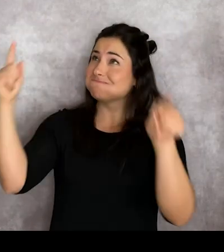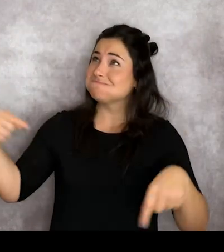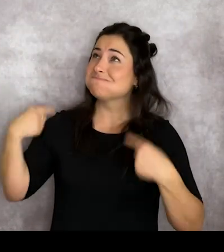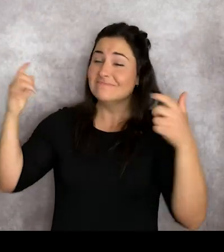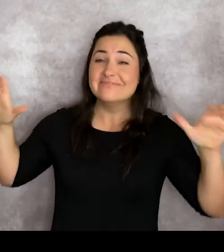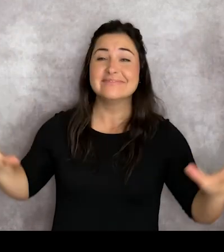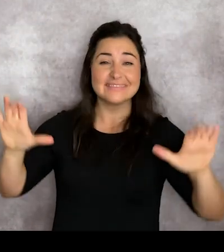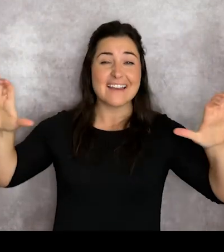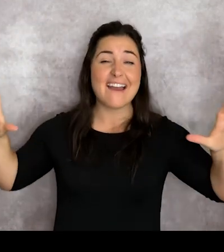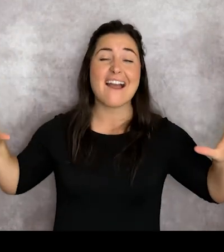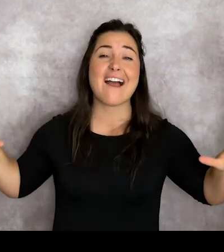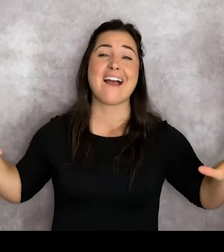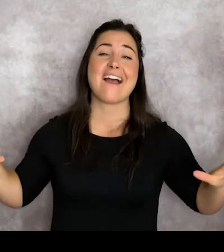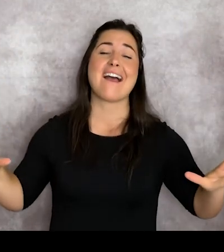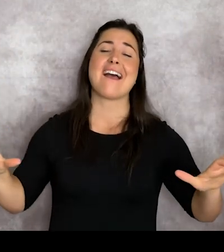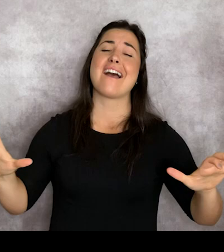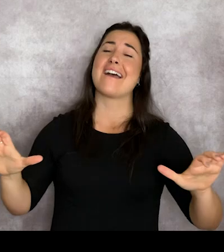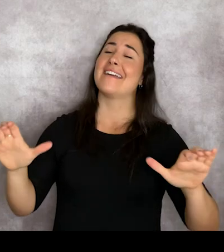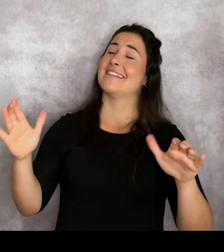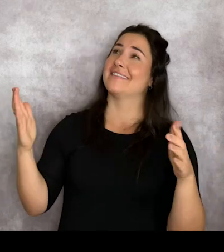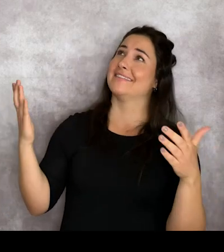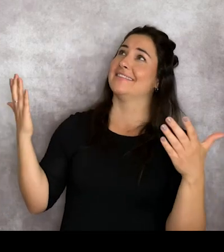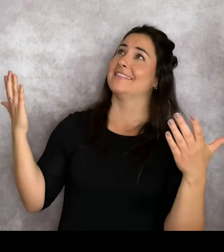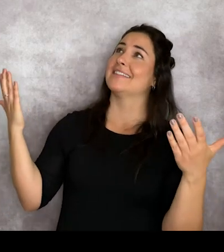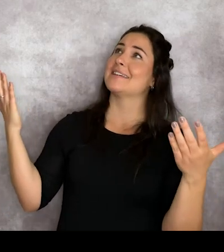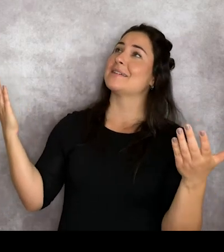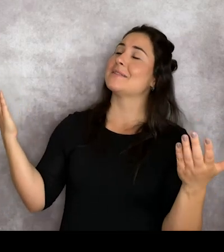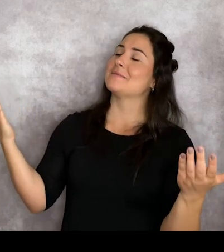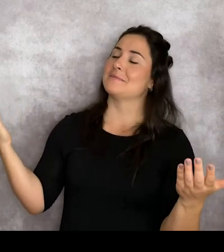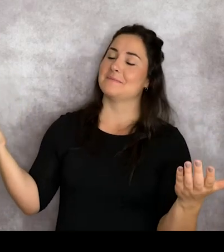that you've